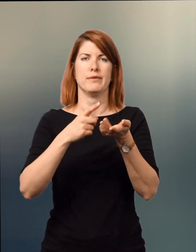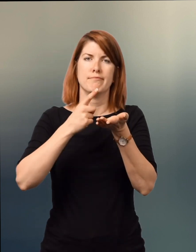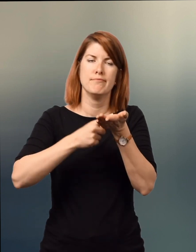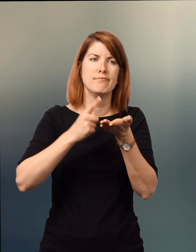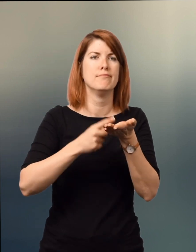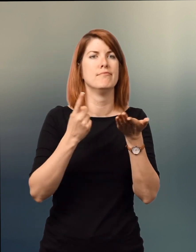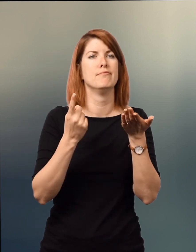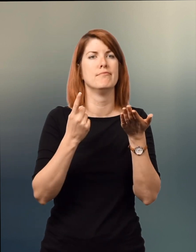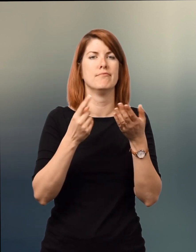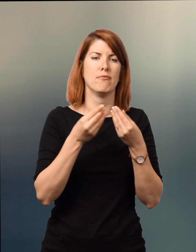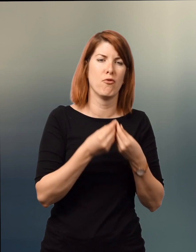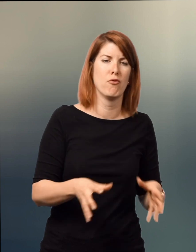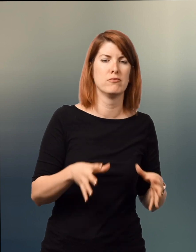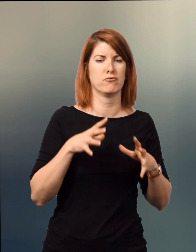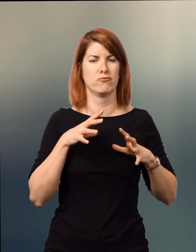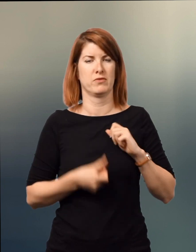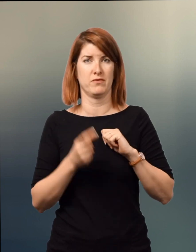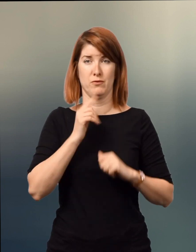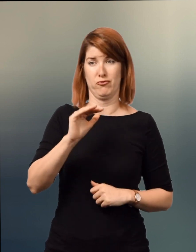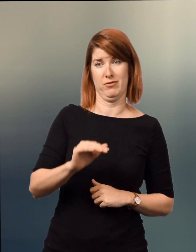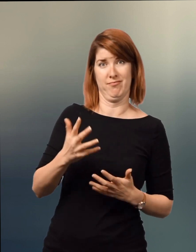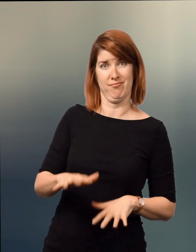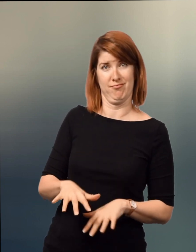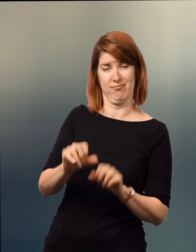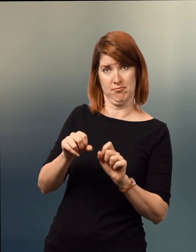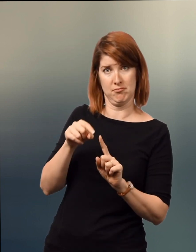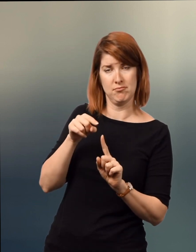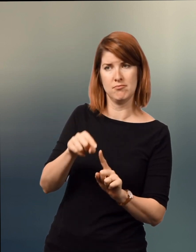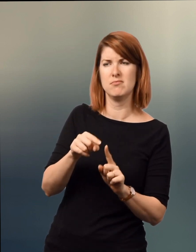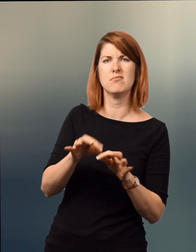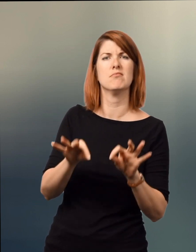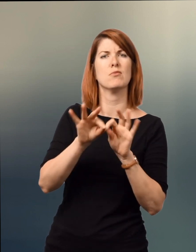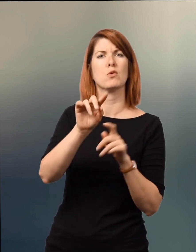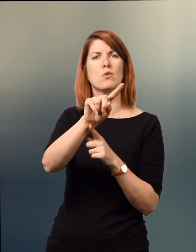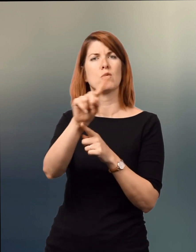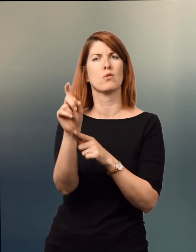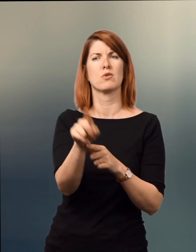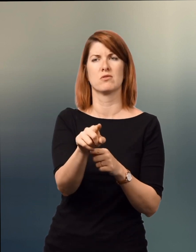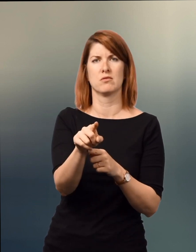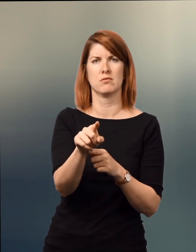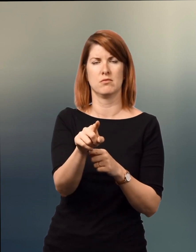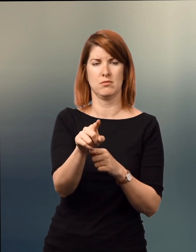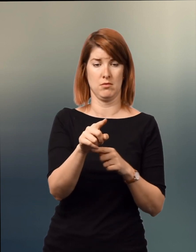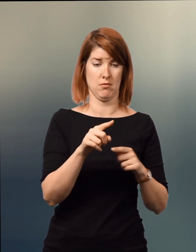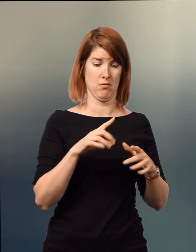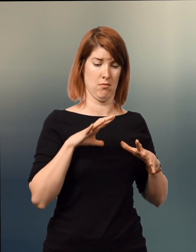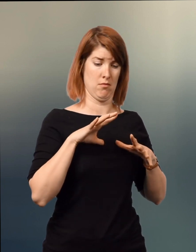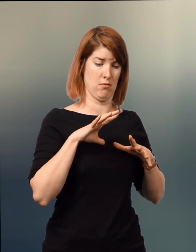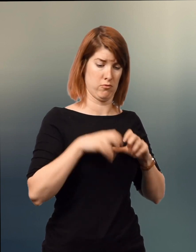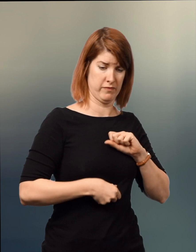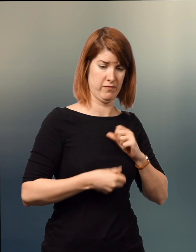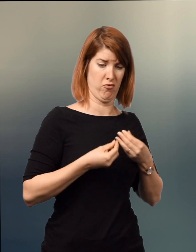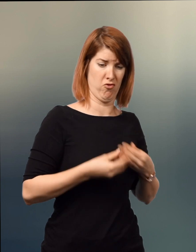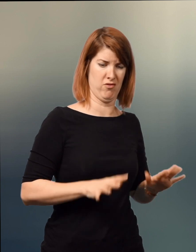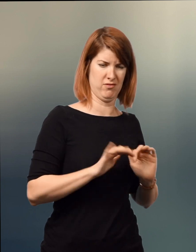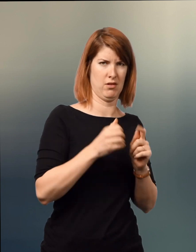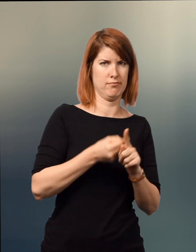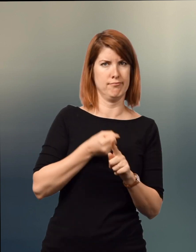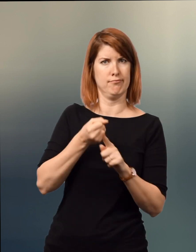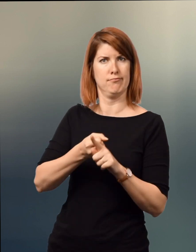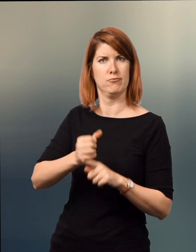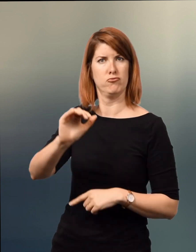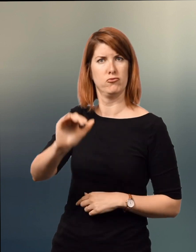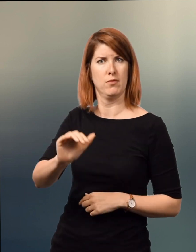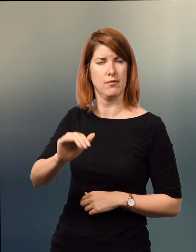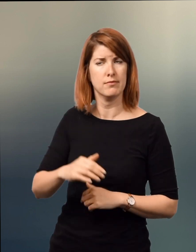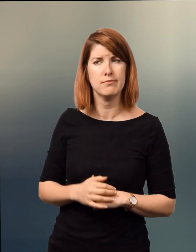As we examine grief and loss in adopted children, an important question is, what is the impact the grief and loss has on that